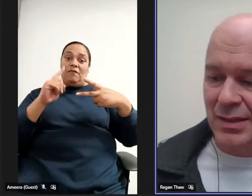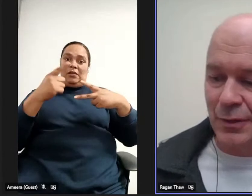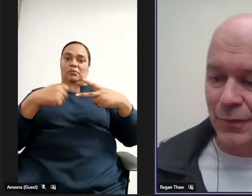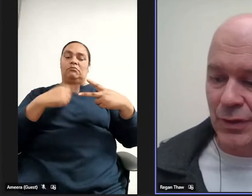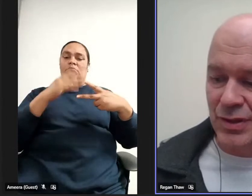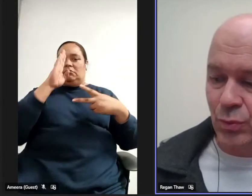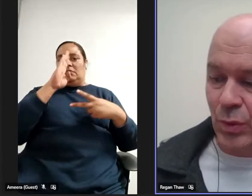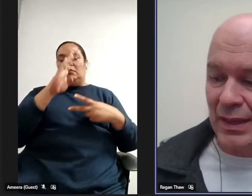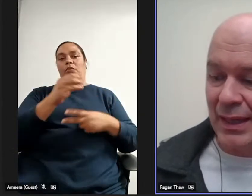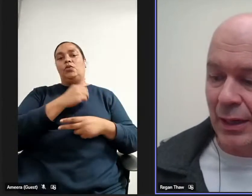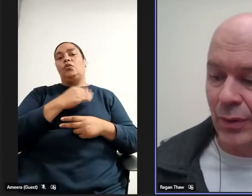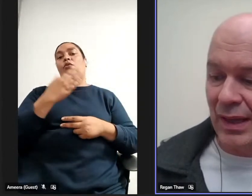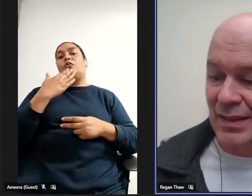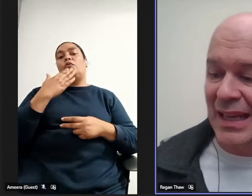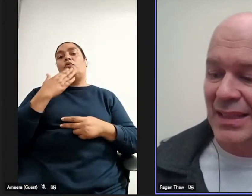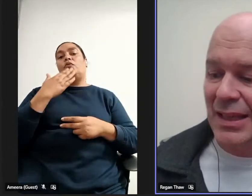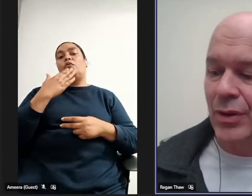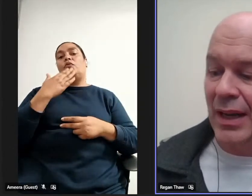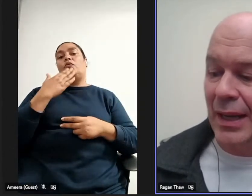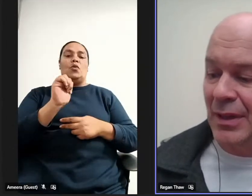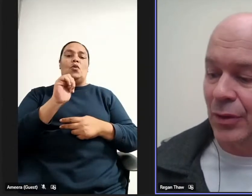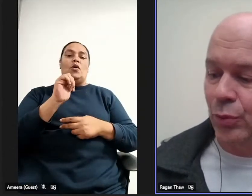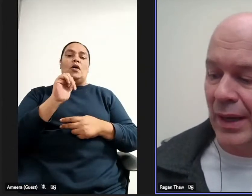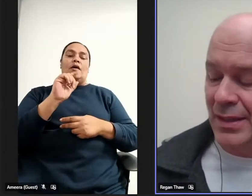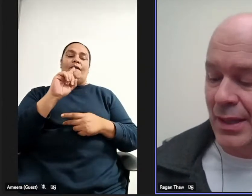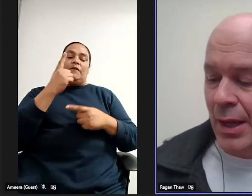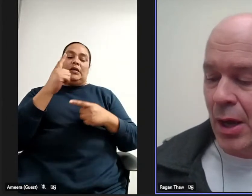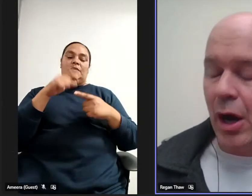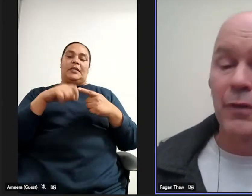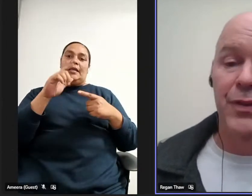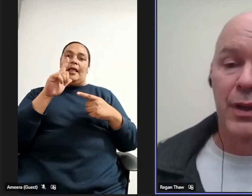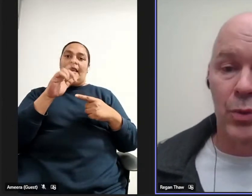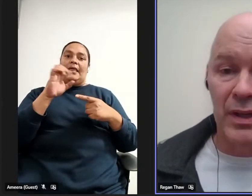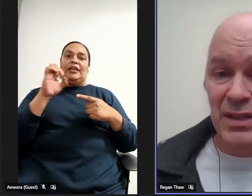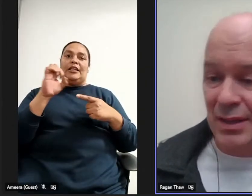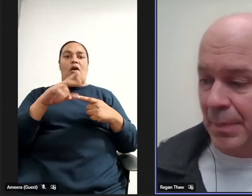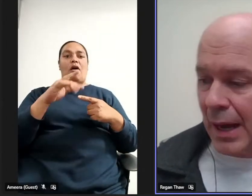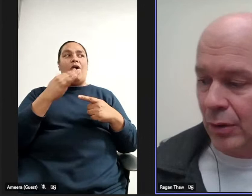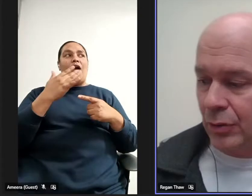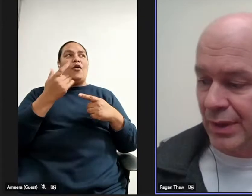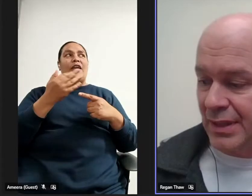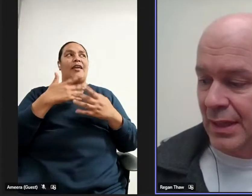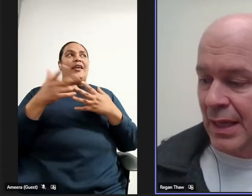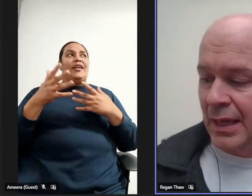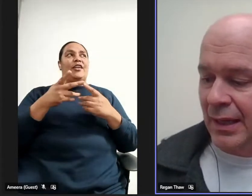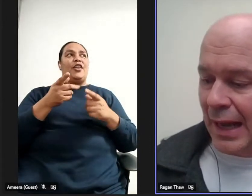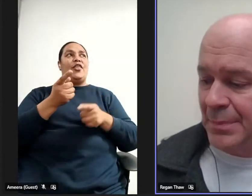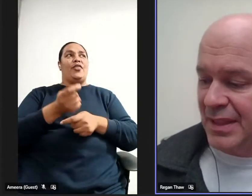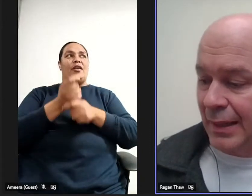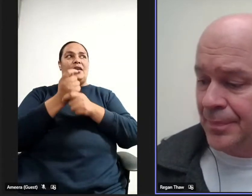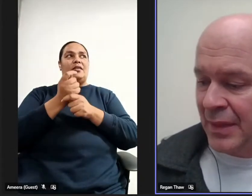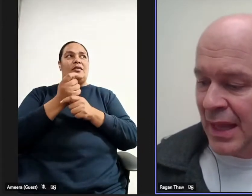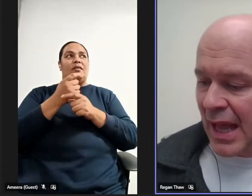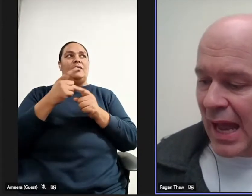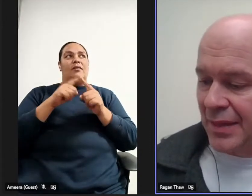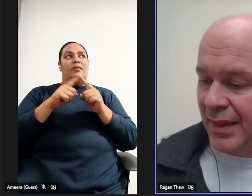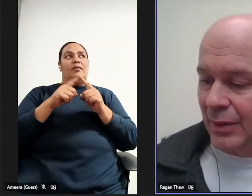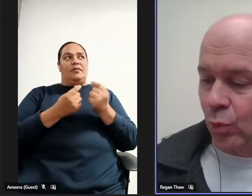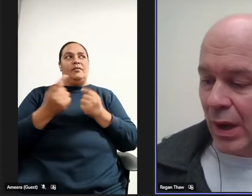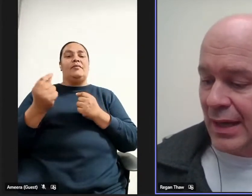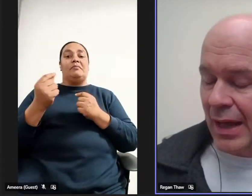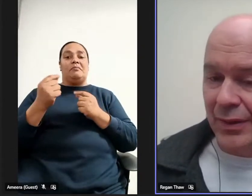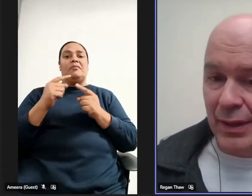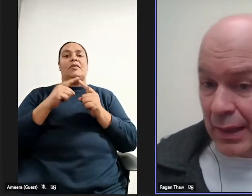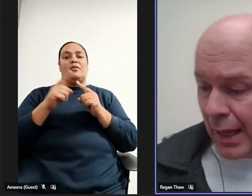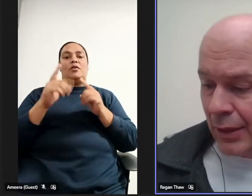Mr. Lester. The first one here is there an imminent threat of the grid, the power grid, collapsing? And